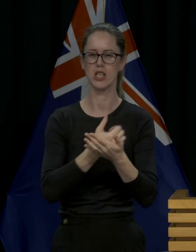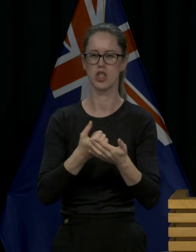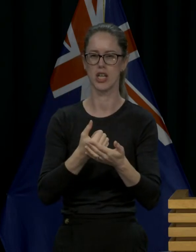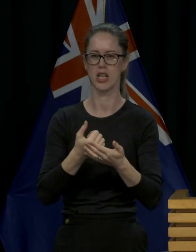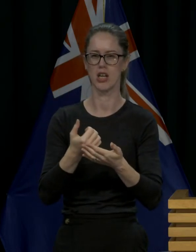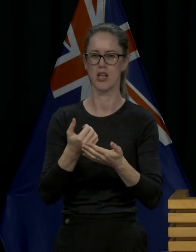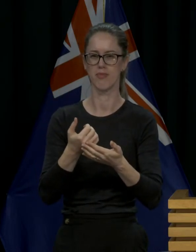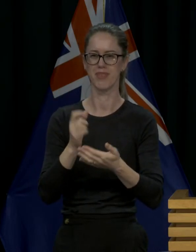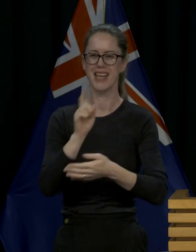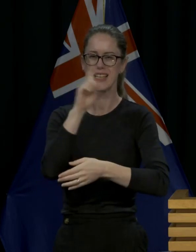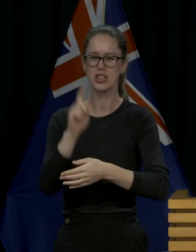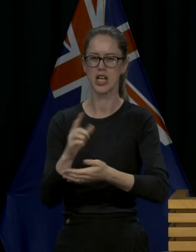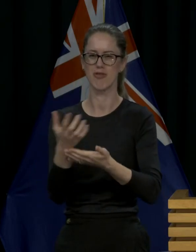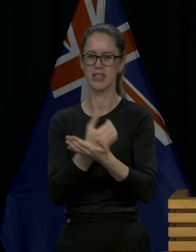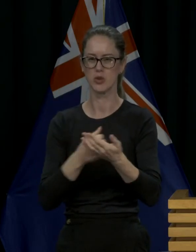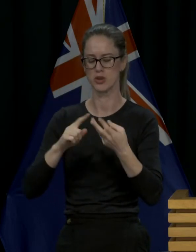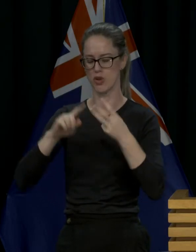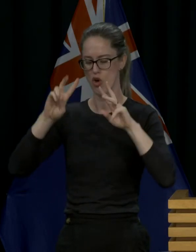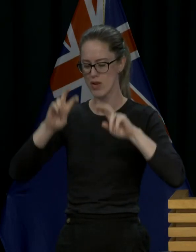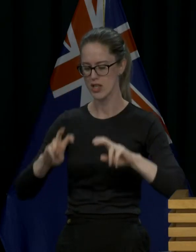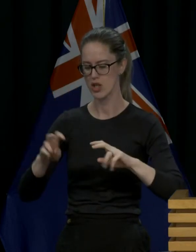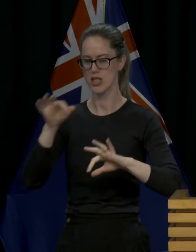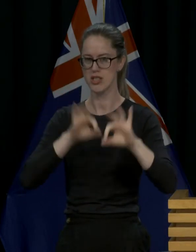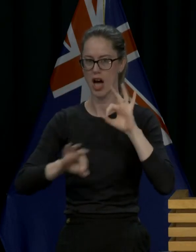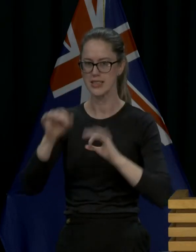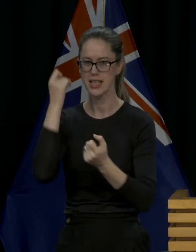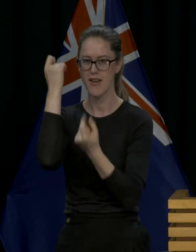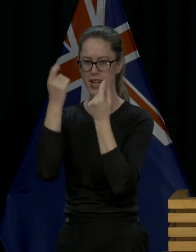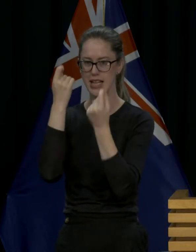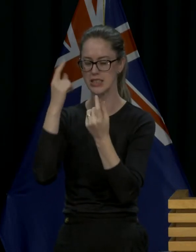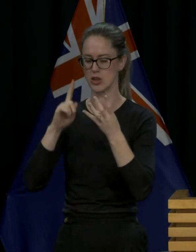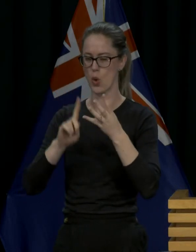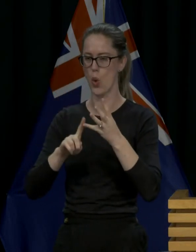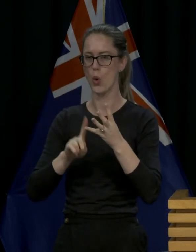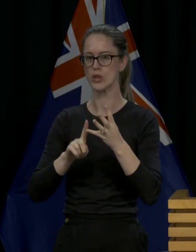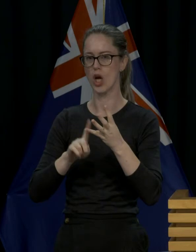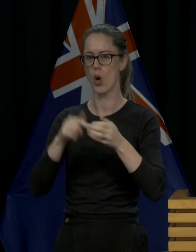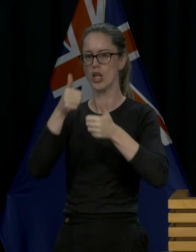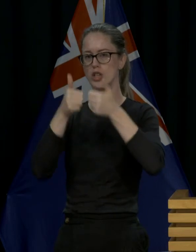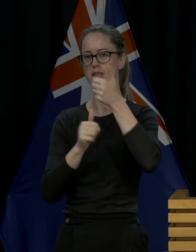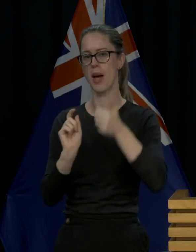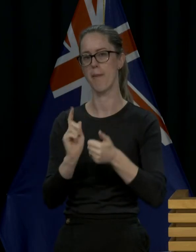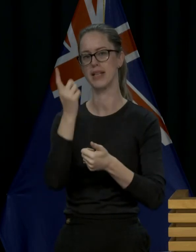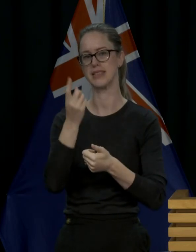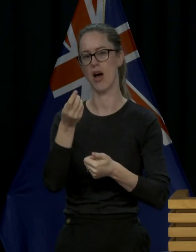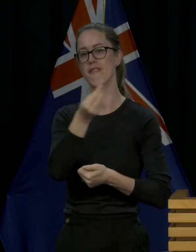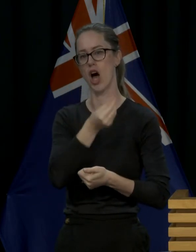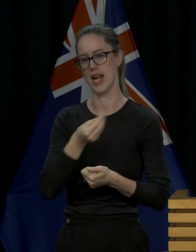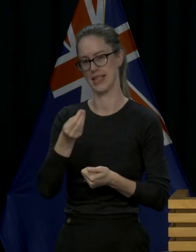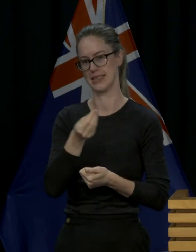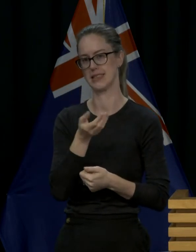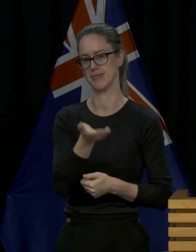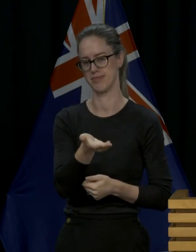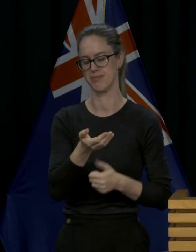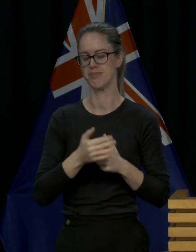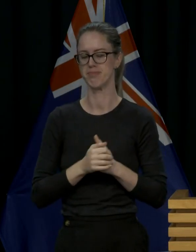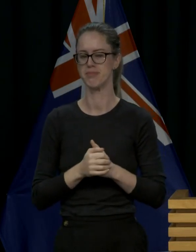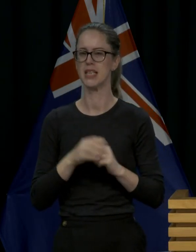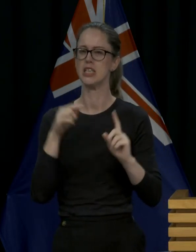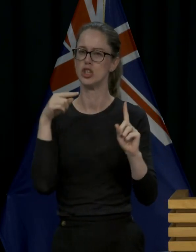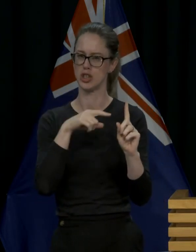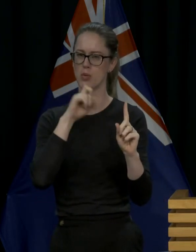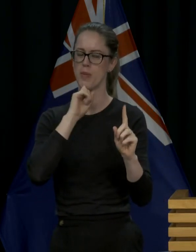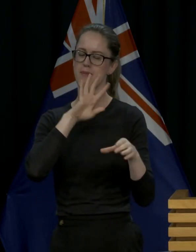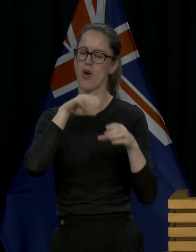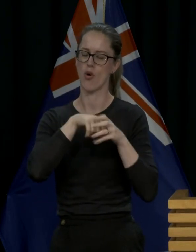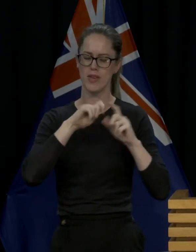and research, science and innovation. She also picks up Associate Minister of Finance. She will be a key part